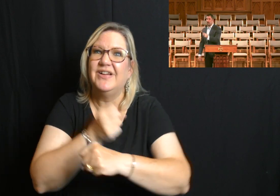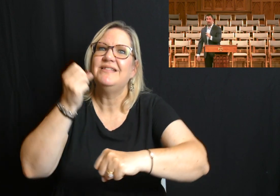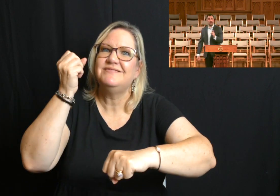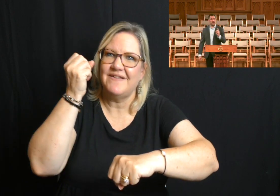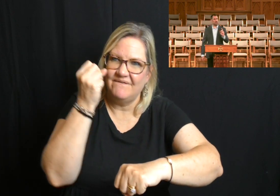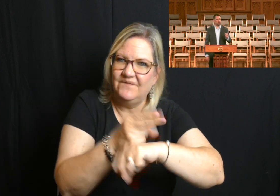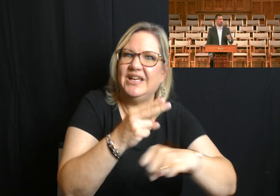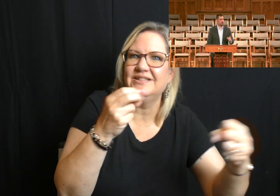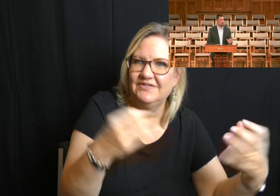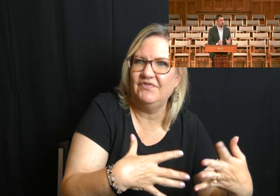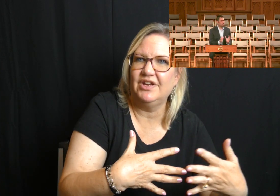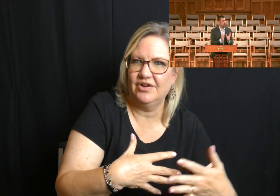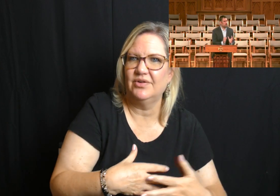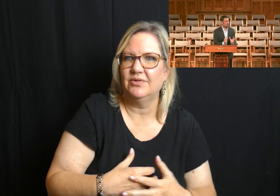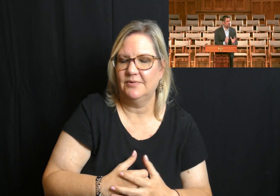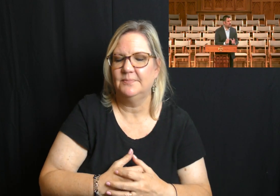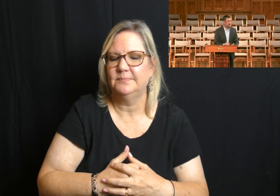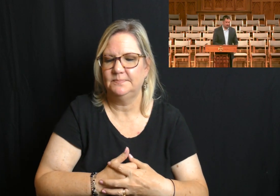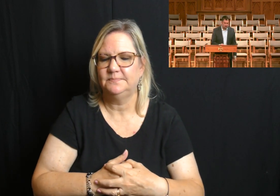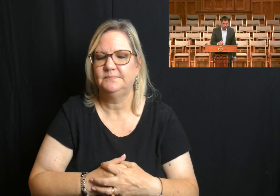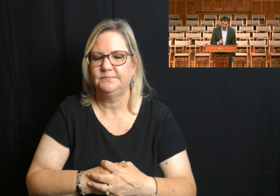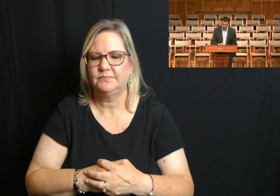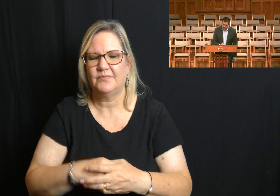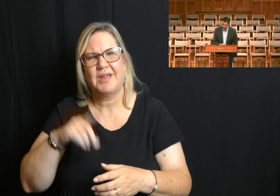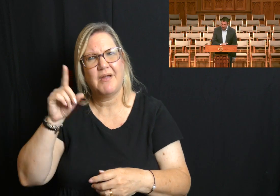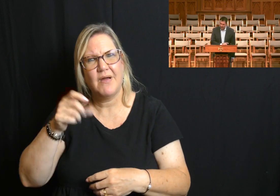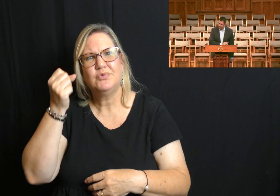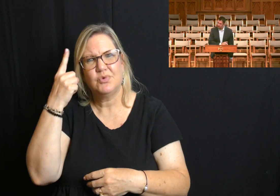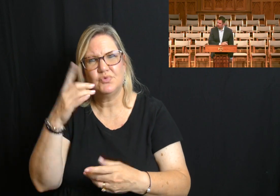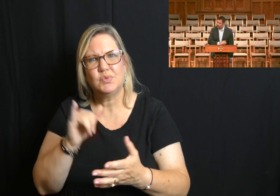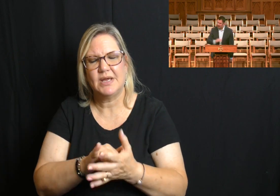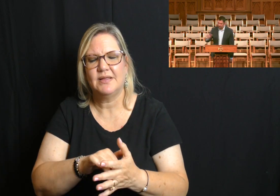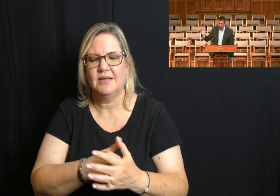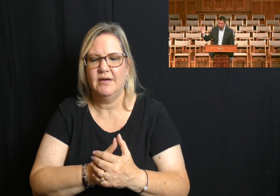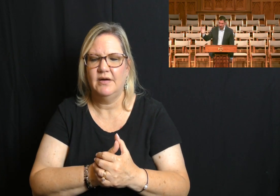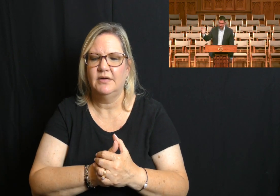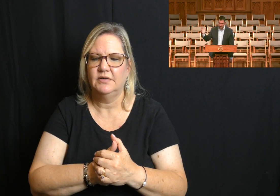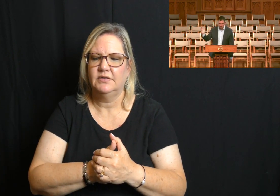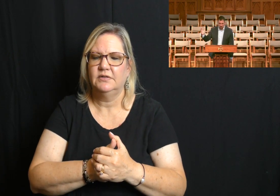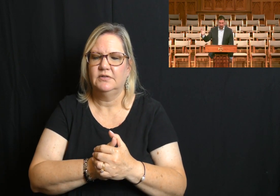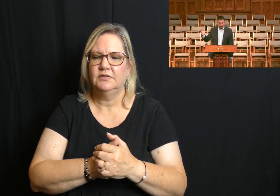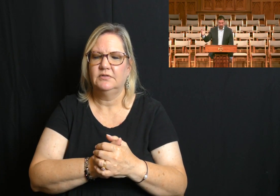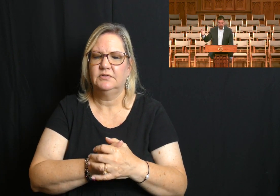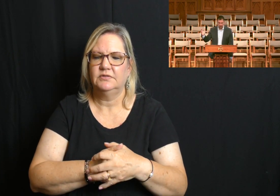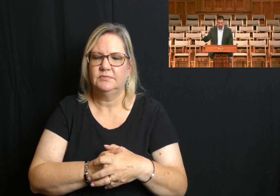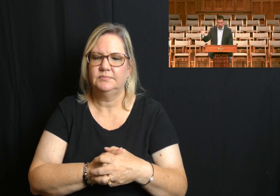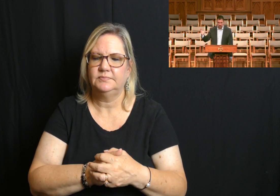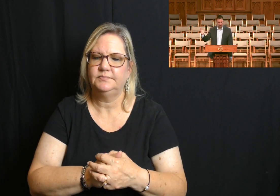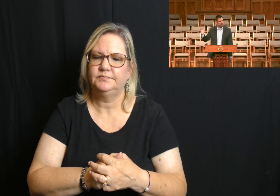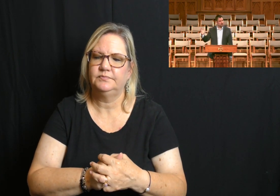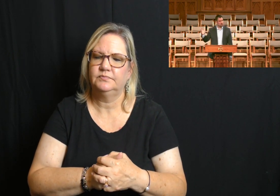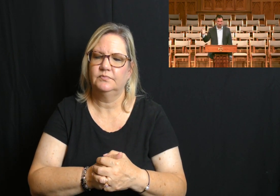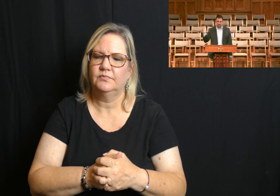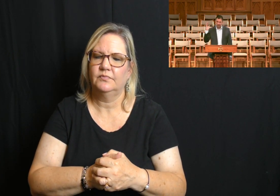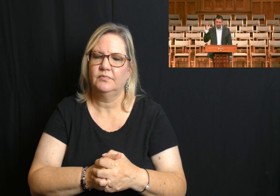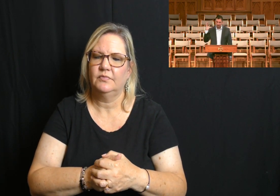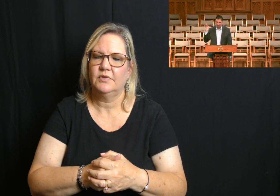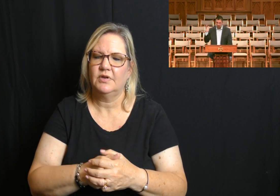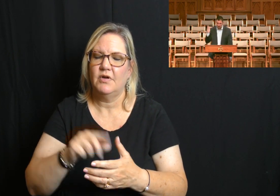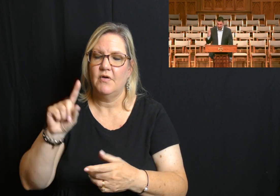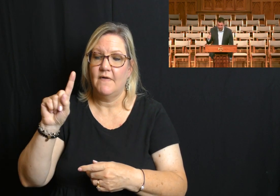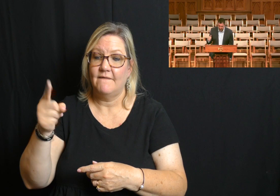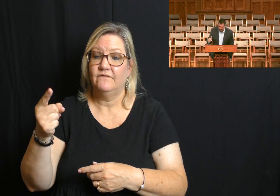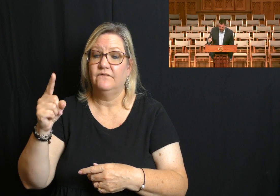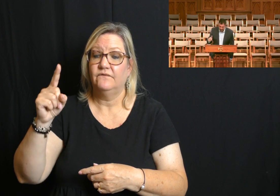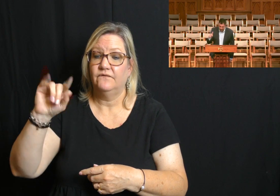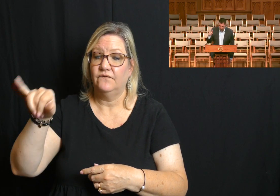the love that God has for you, once we understand that that's going to drive away all our fears. In 1 John chapter 4,